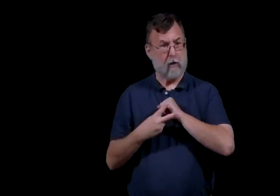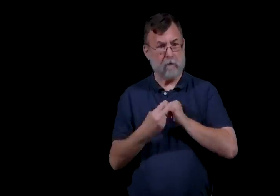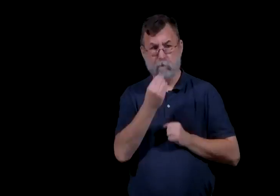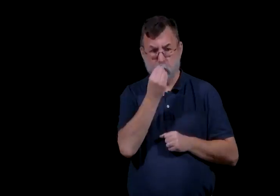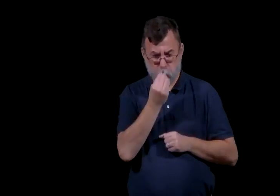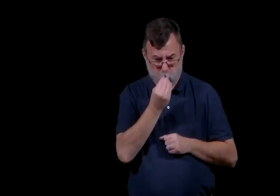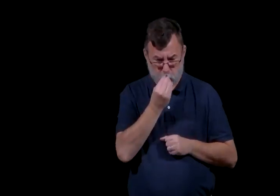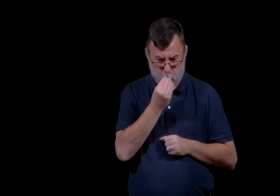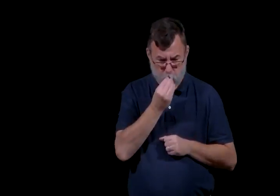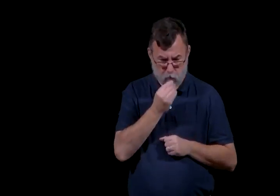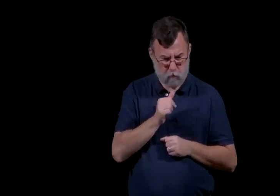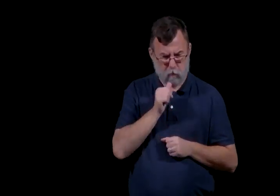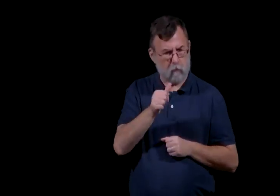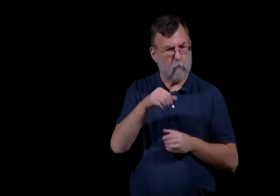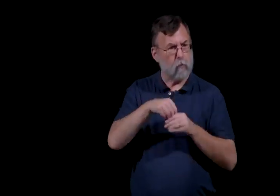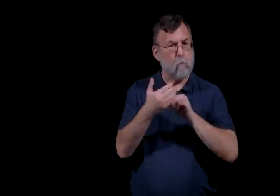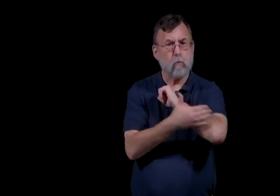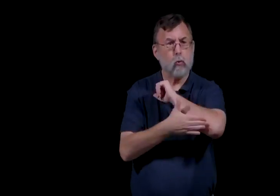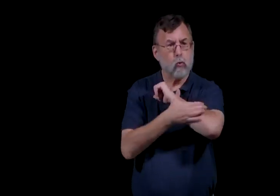They don't save food in barns.